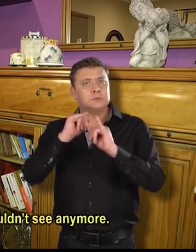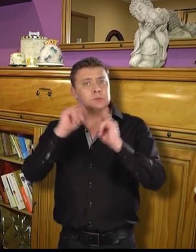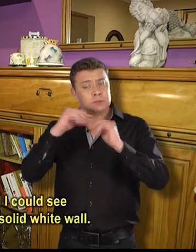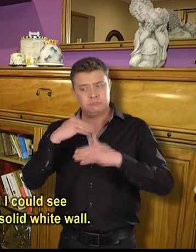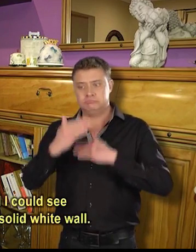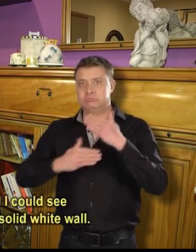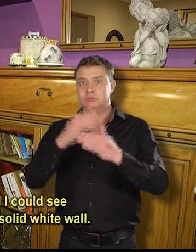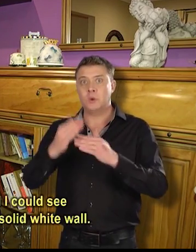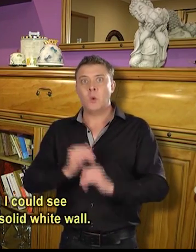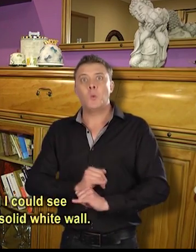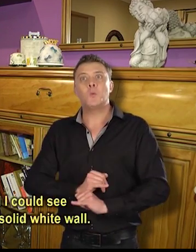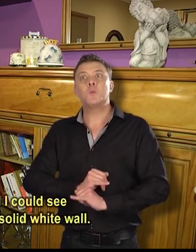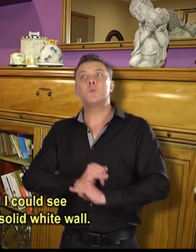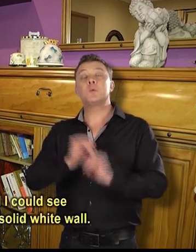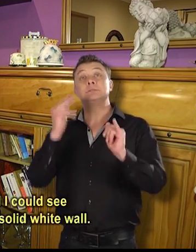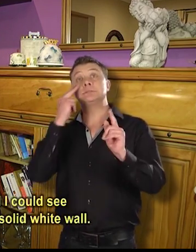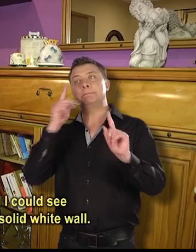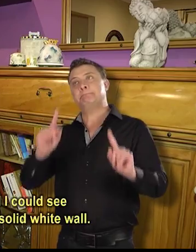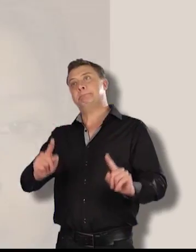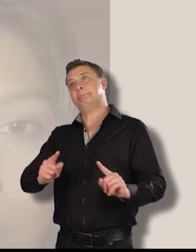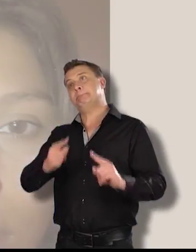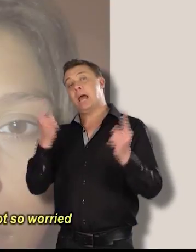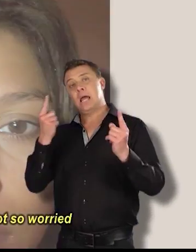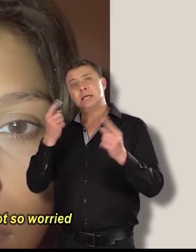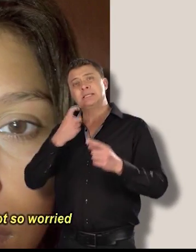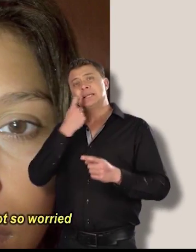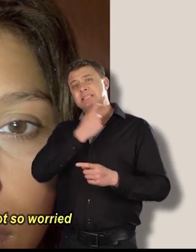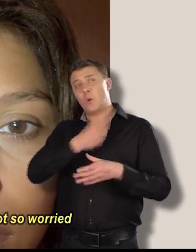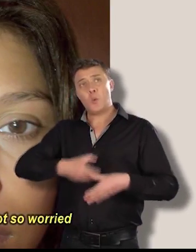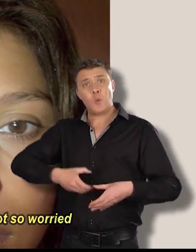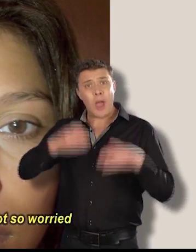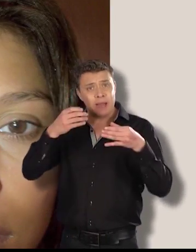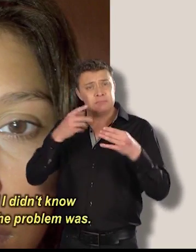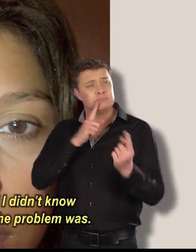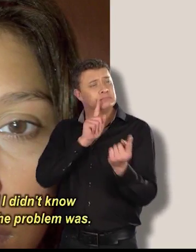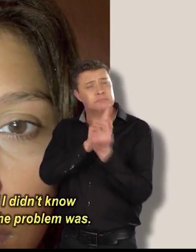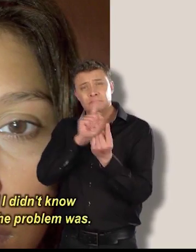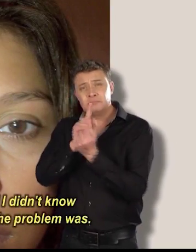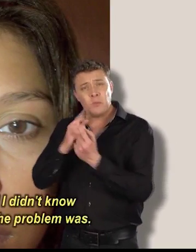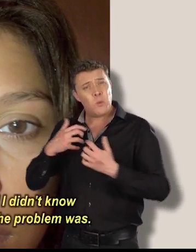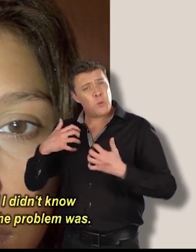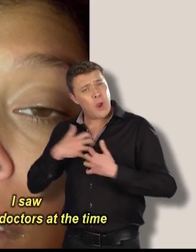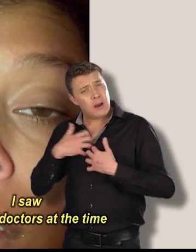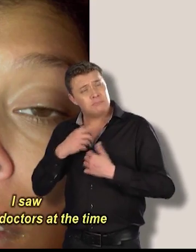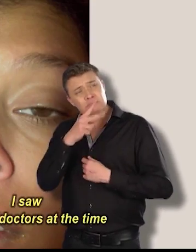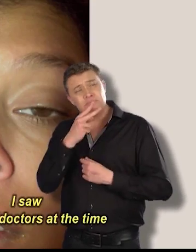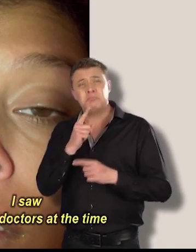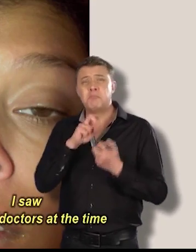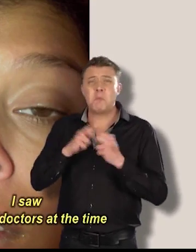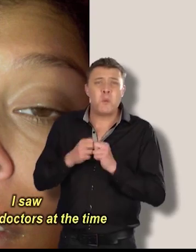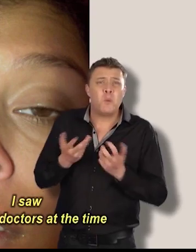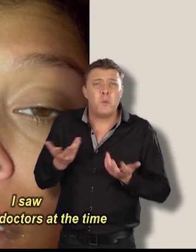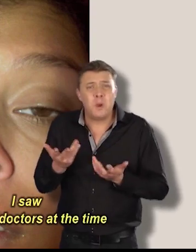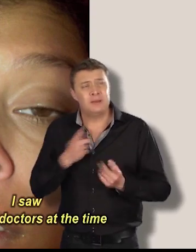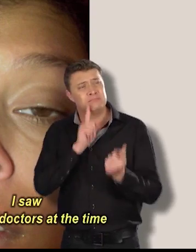could see. So all I saw was just like a solid white wall. And I got so worried and I didn't know what the problem was. And I saw so